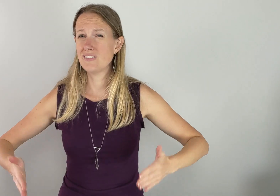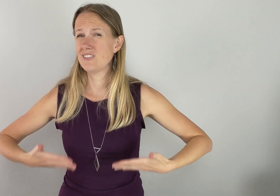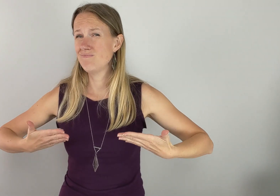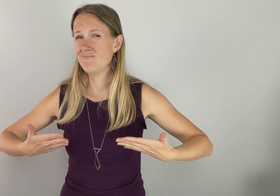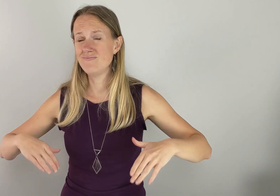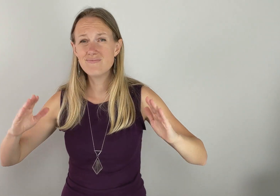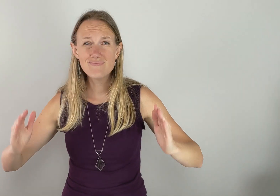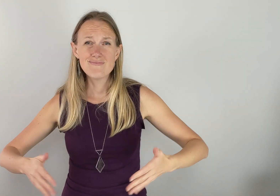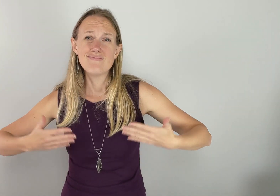rejoiced.